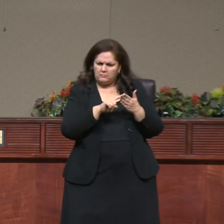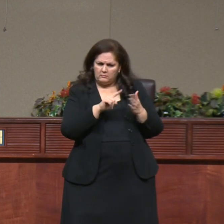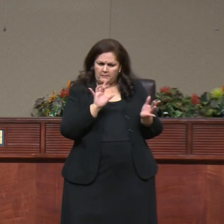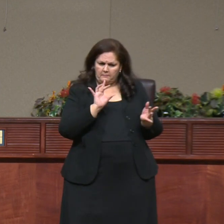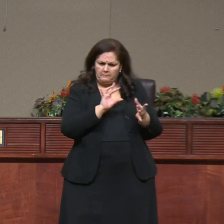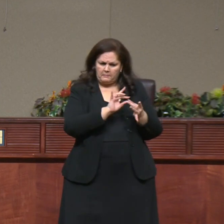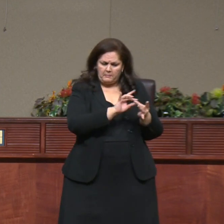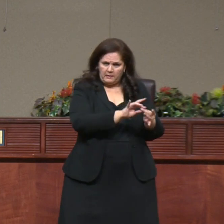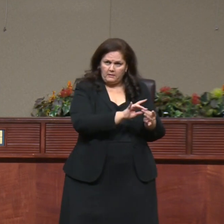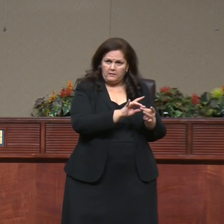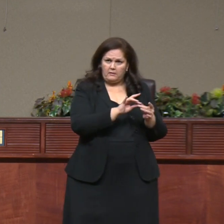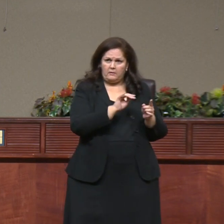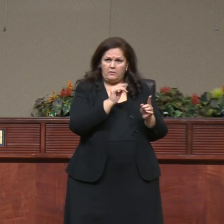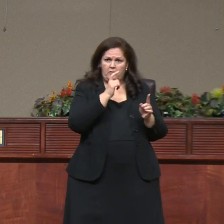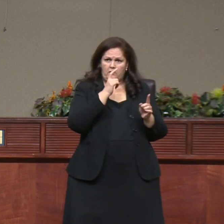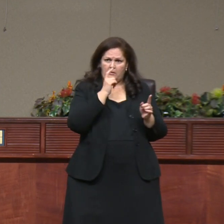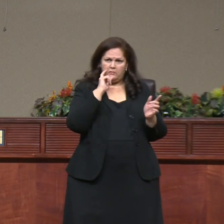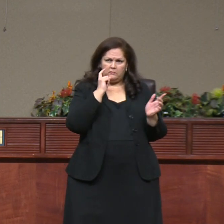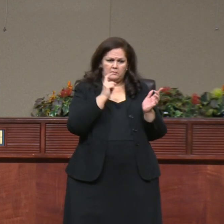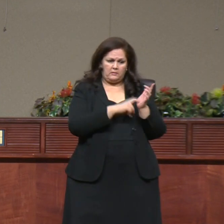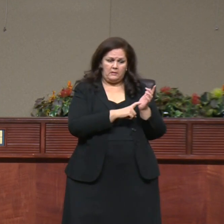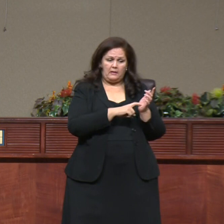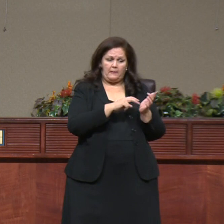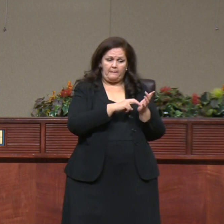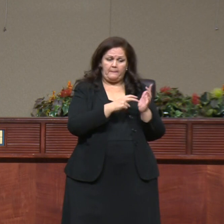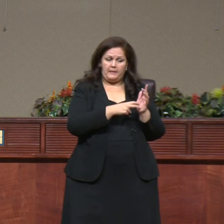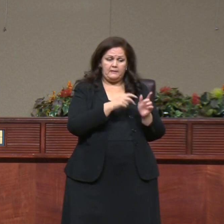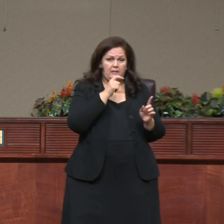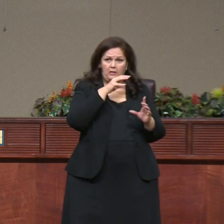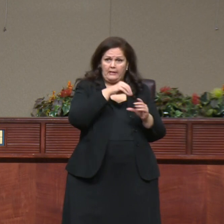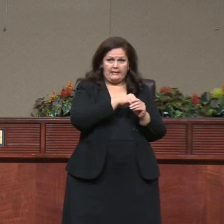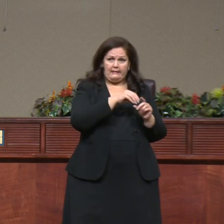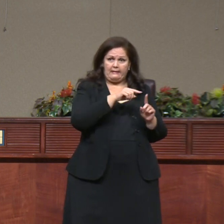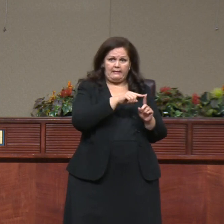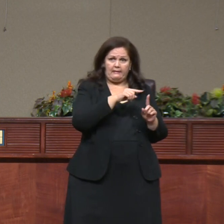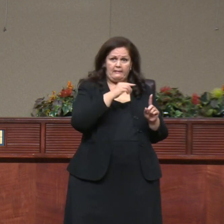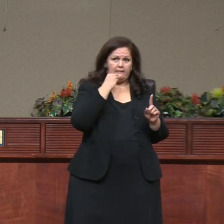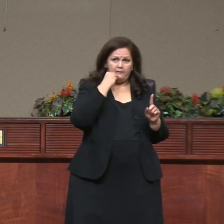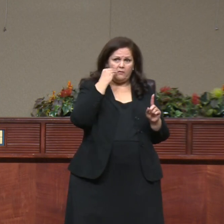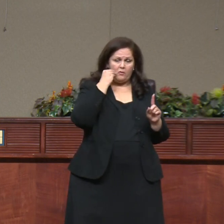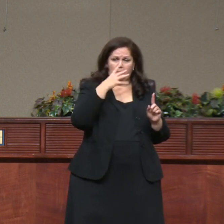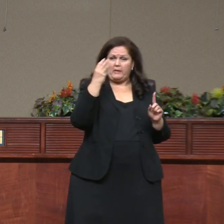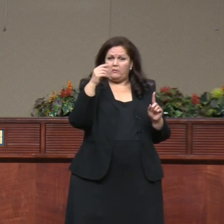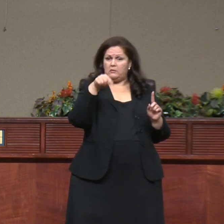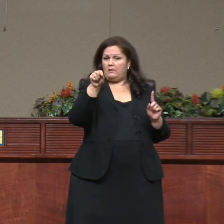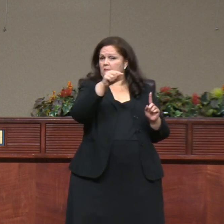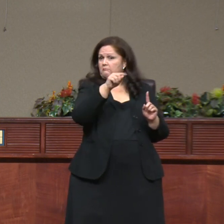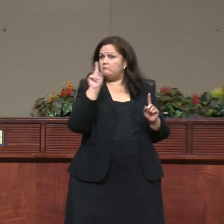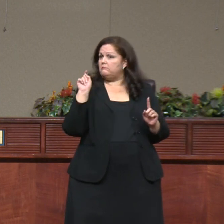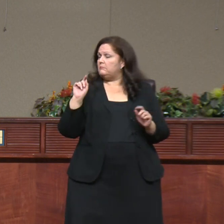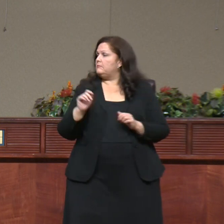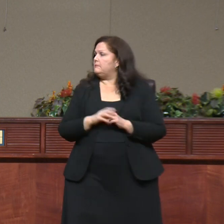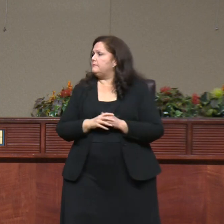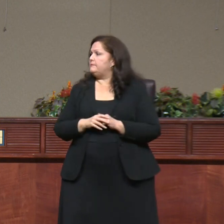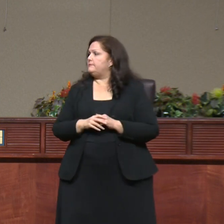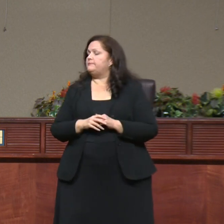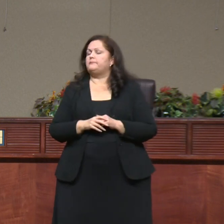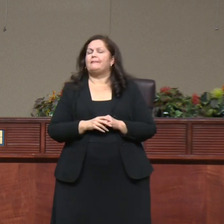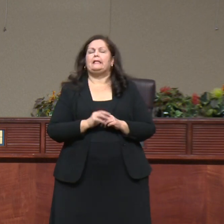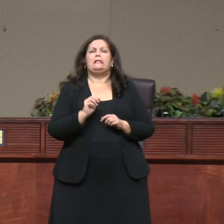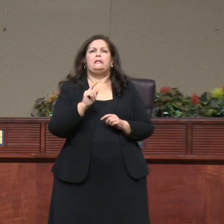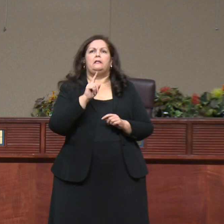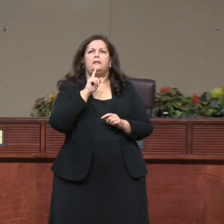those who might need to be quarantined were outside of the sorority houses, maybe came into contact in a classroom or something? I can really